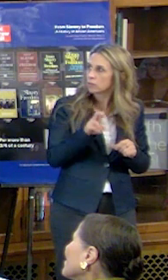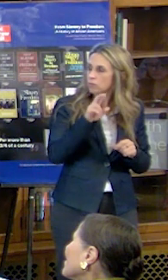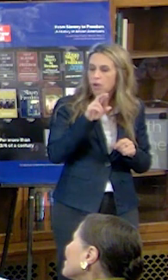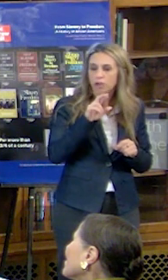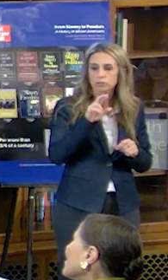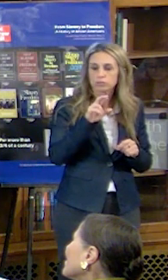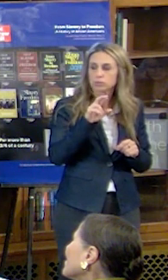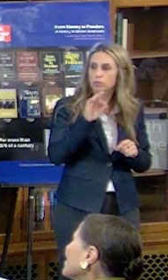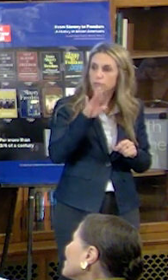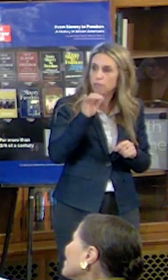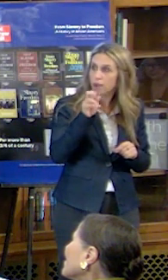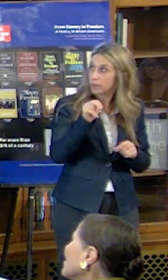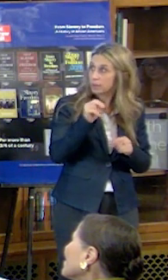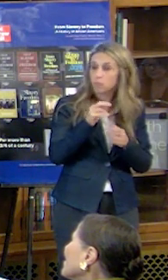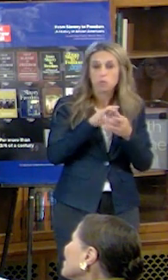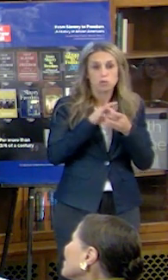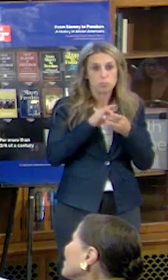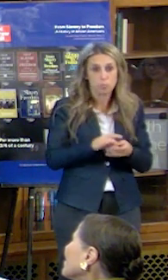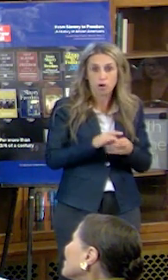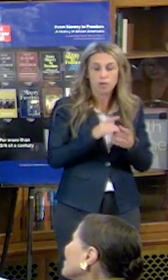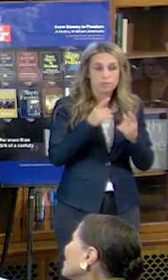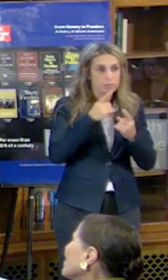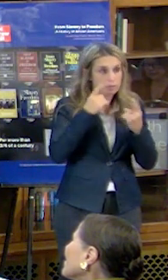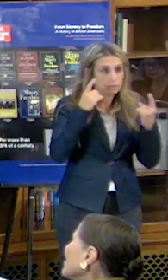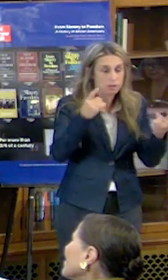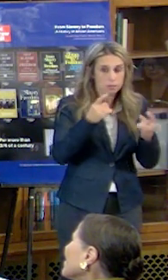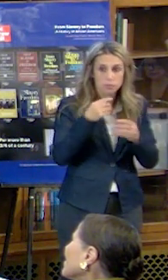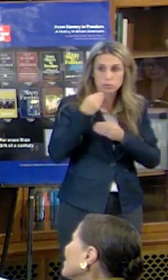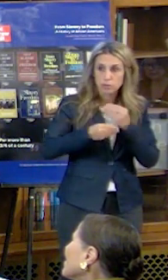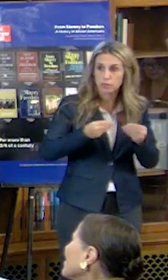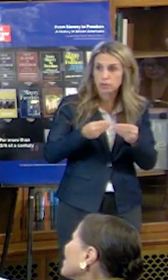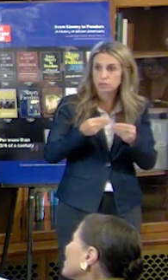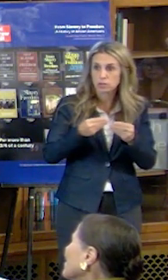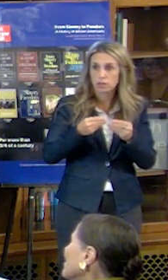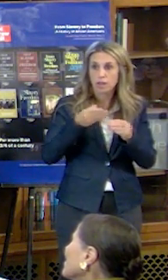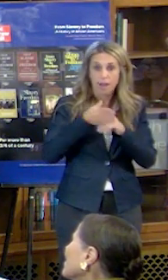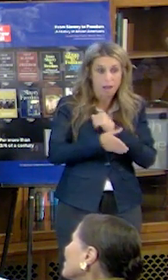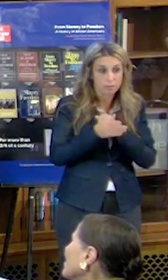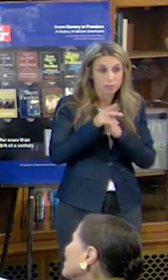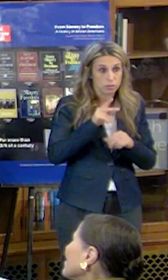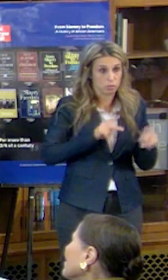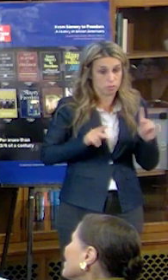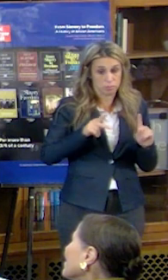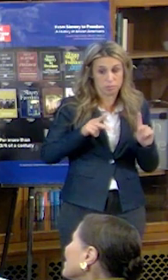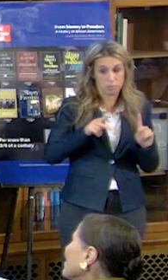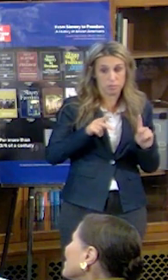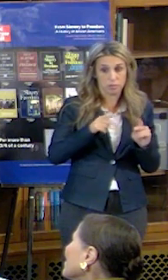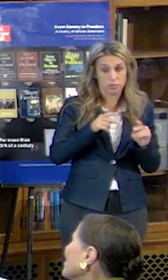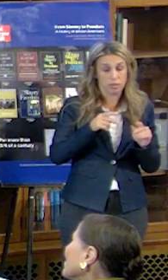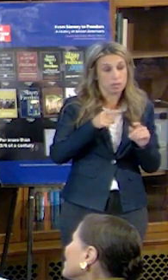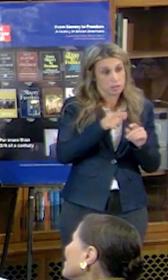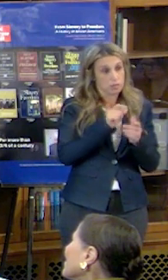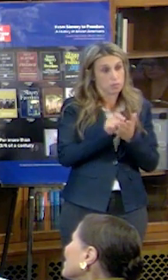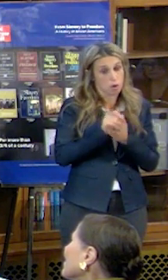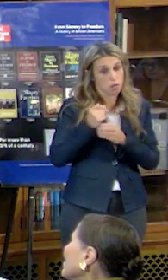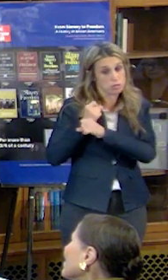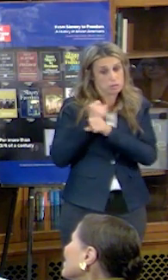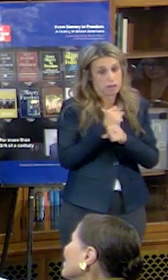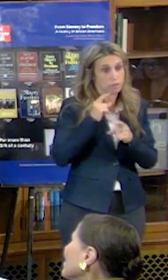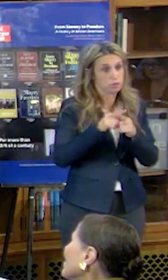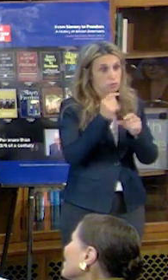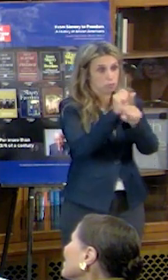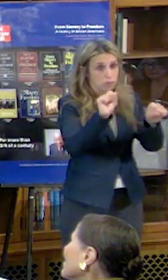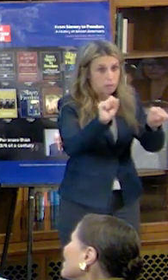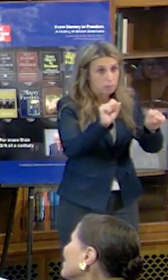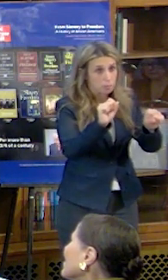hul Franklin was part of a successive generation a generation half those SP and he wrote from Flav to Freedom which represented and